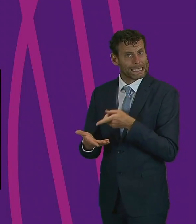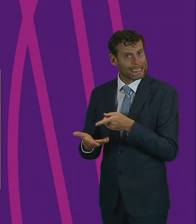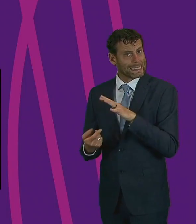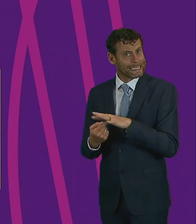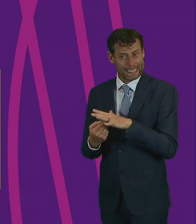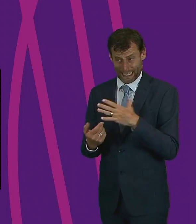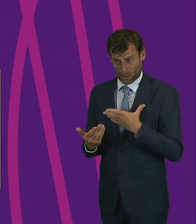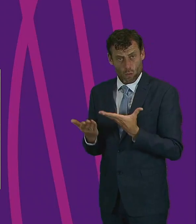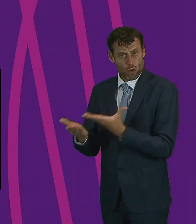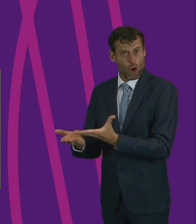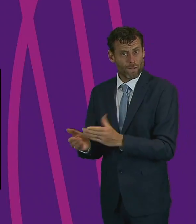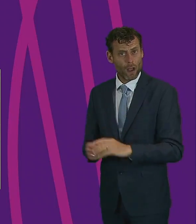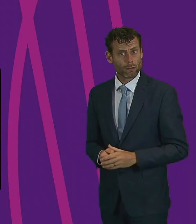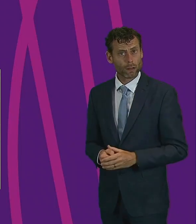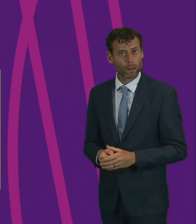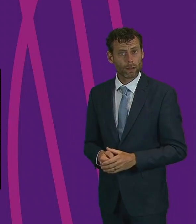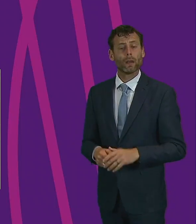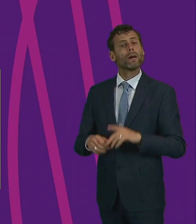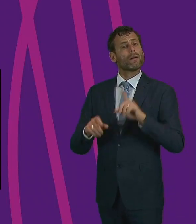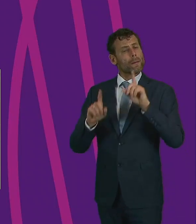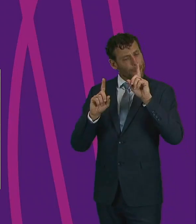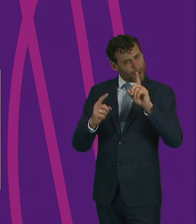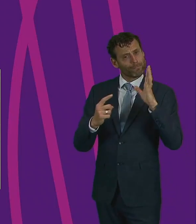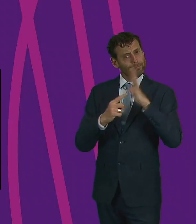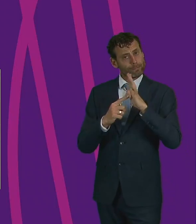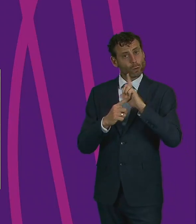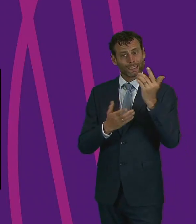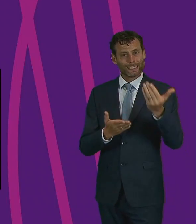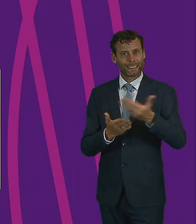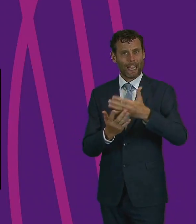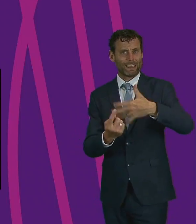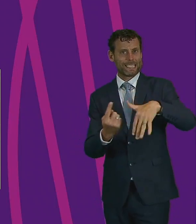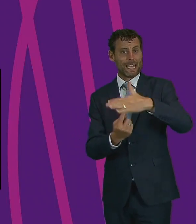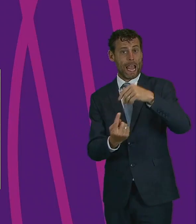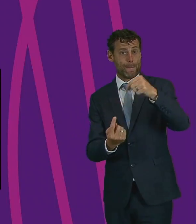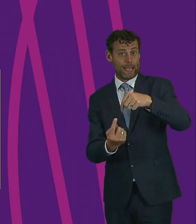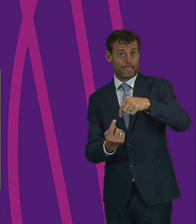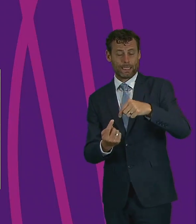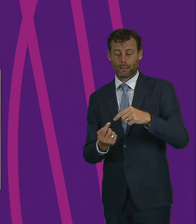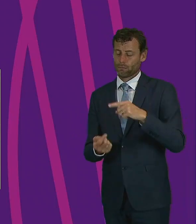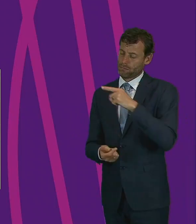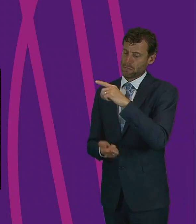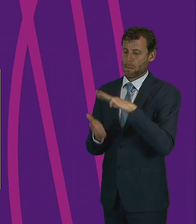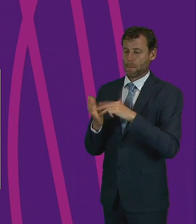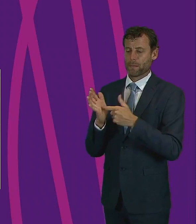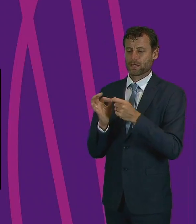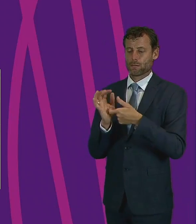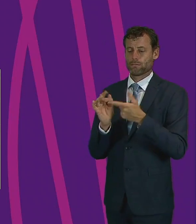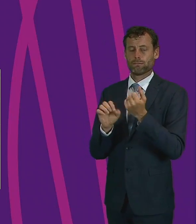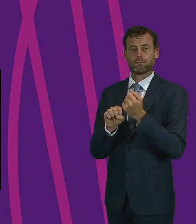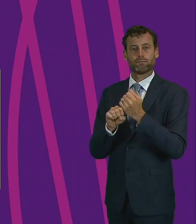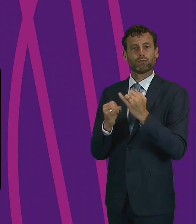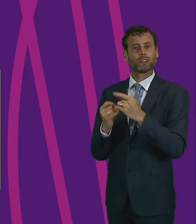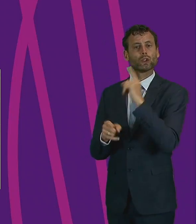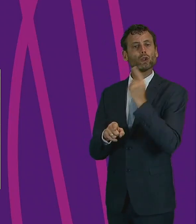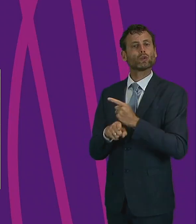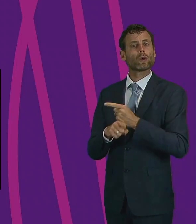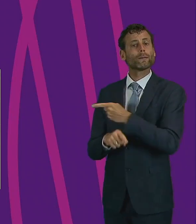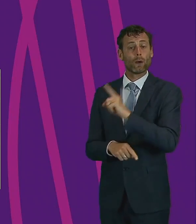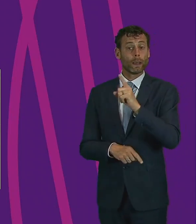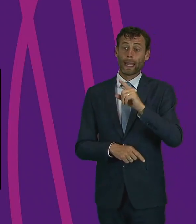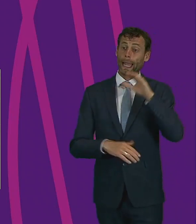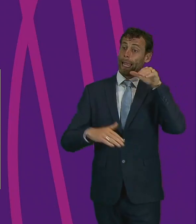important, as does safe spaces, which Mr Briggs mentioned, for patients in terms of their treatment, and